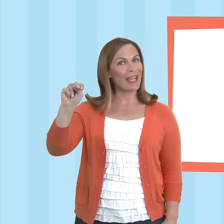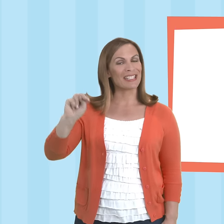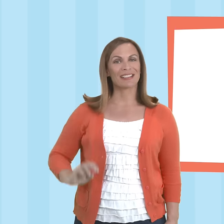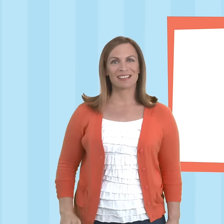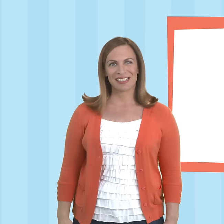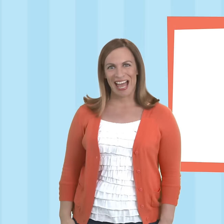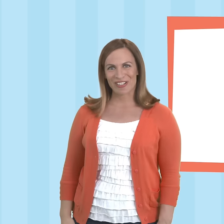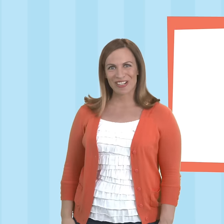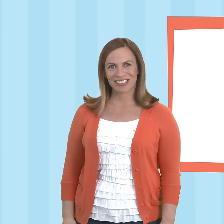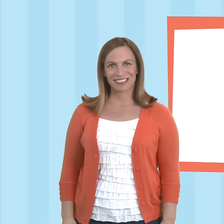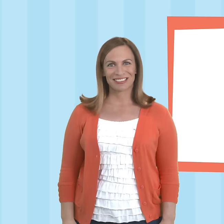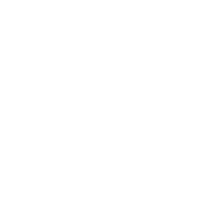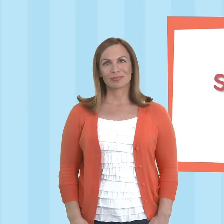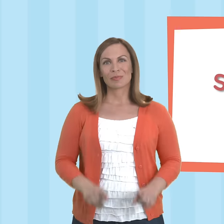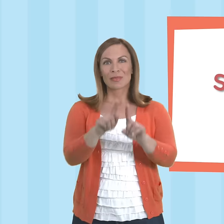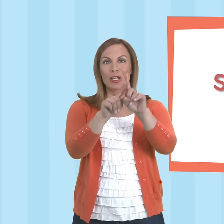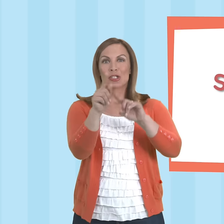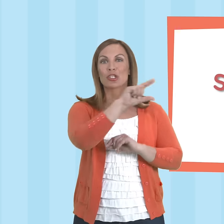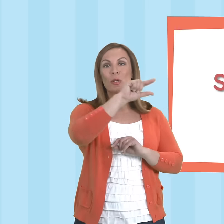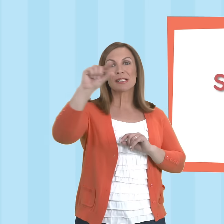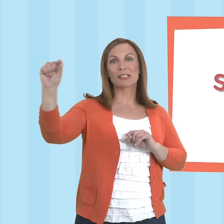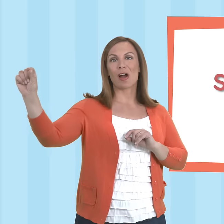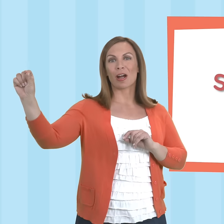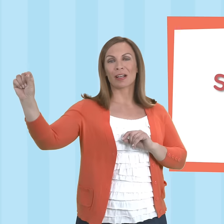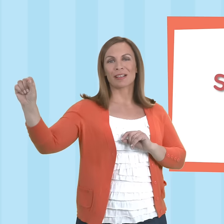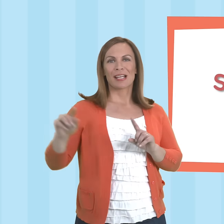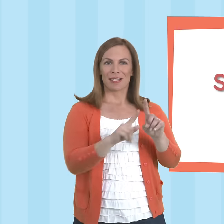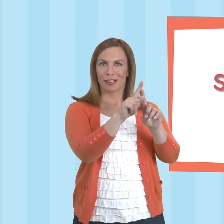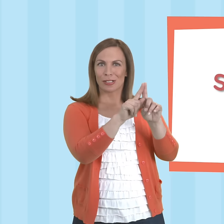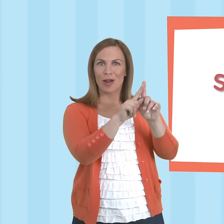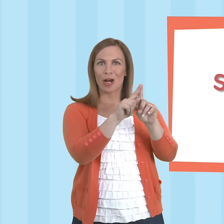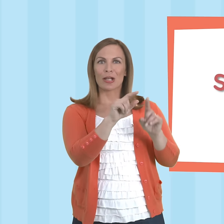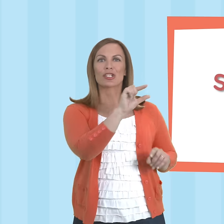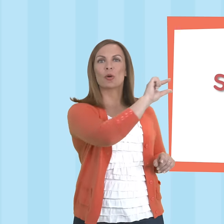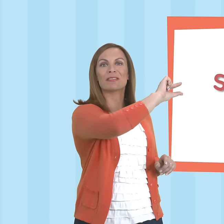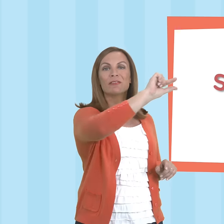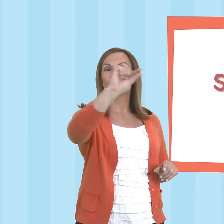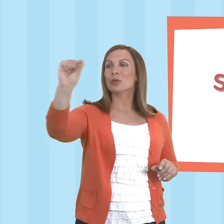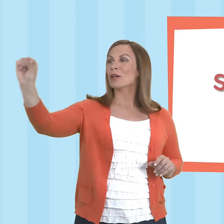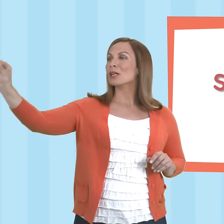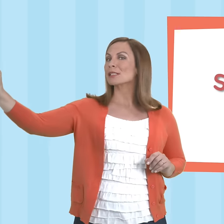S-A-T-U-R-N, Saturn. Shooting star, sign star and show it shooting across the